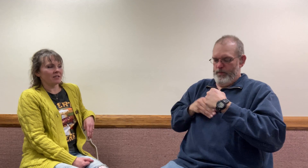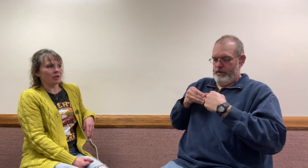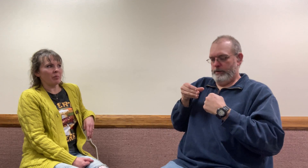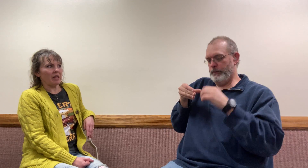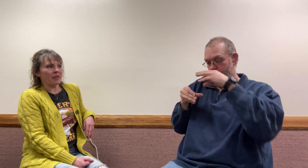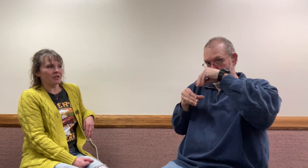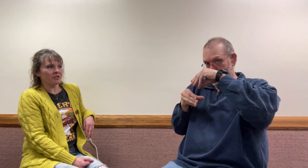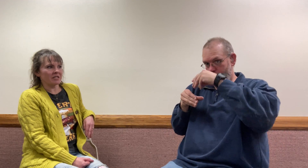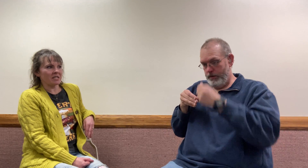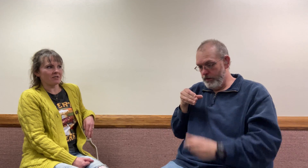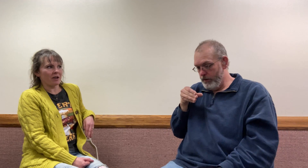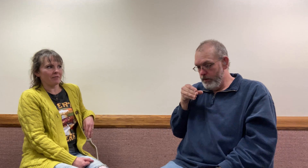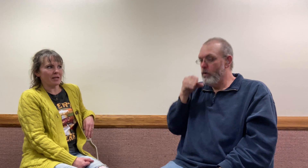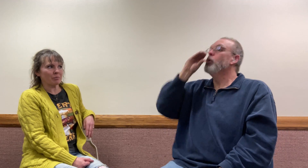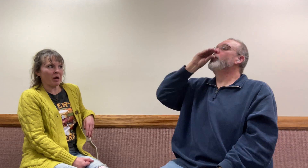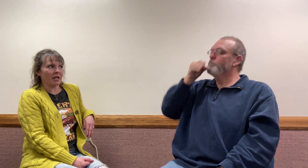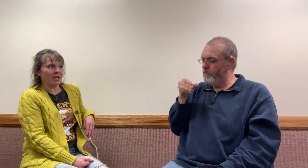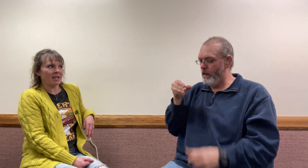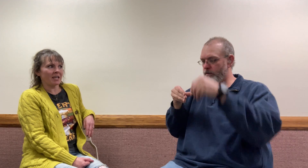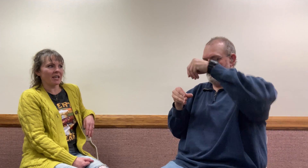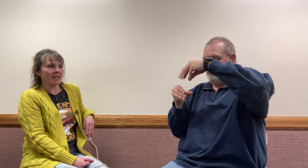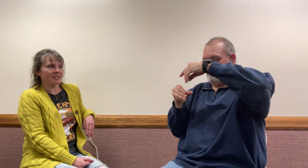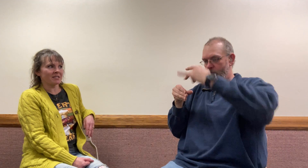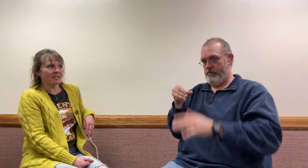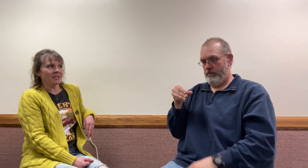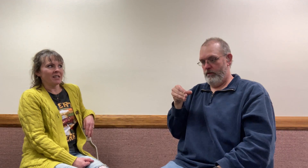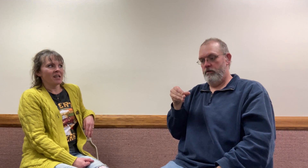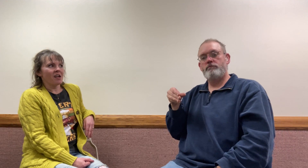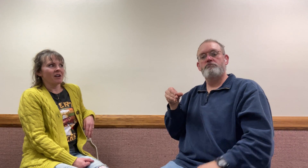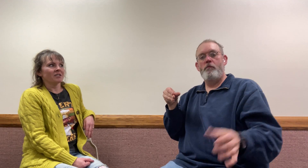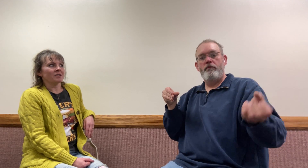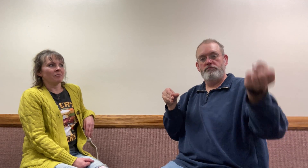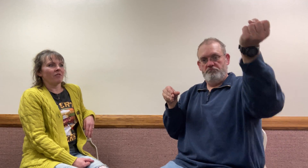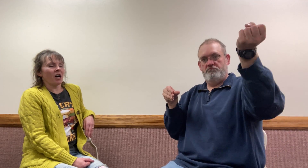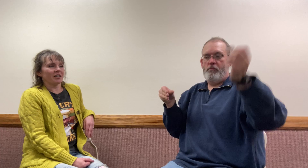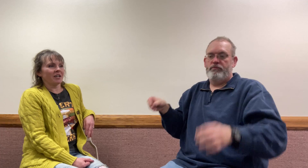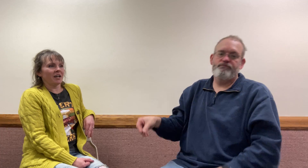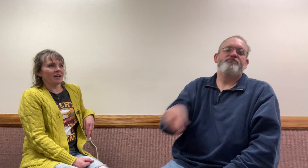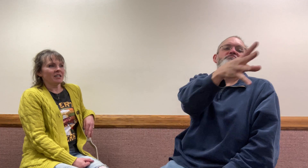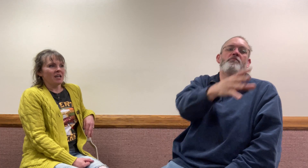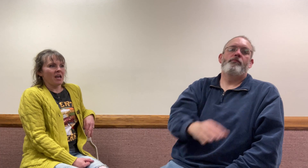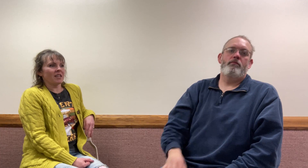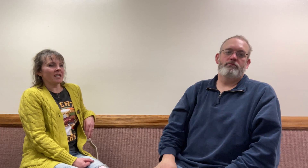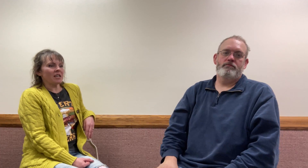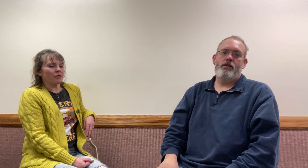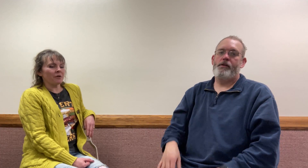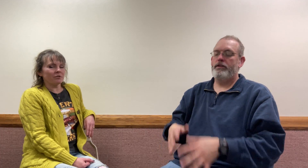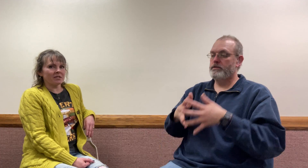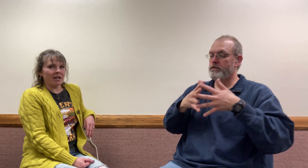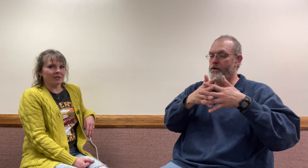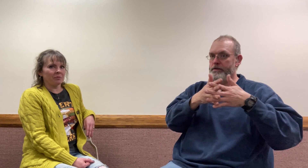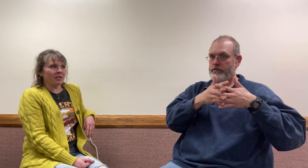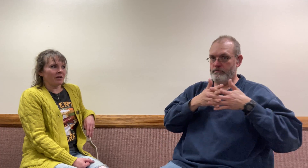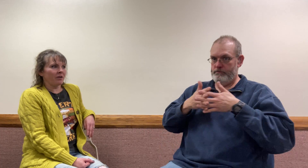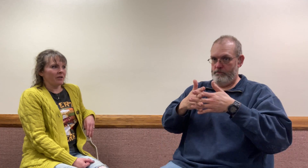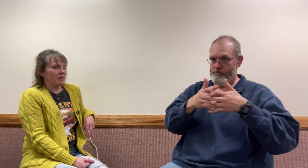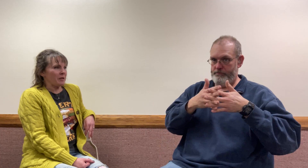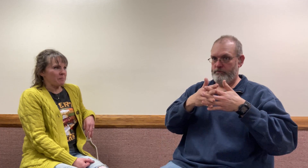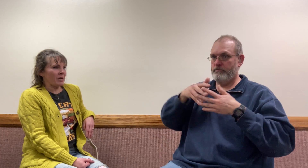little bit thirsty, so out of his pocket he gets some vodka. And then he throws it out the window. The